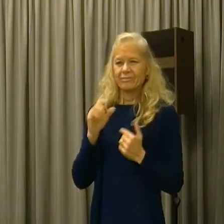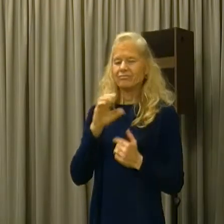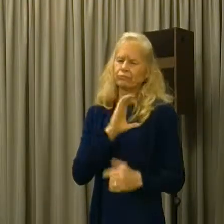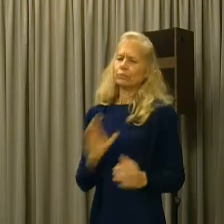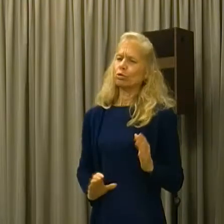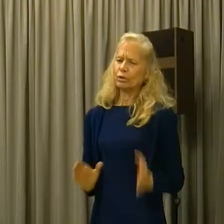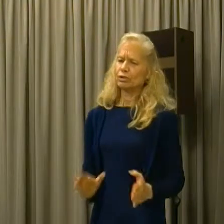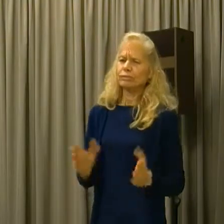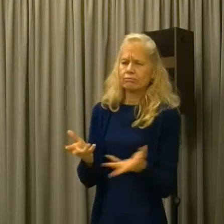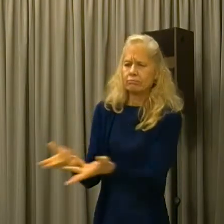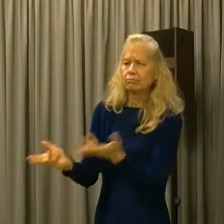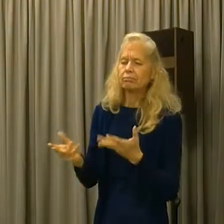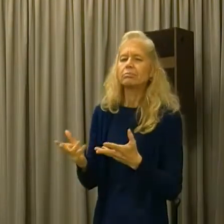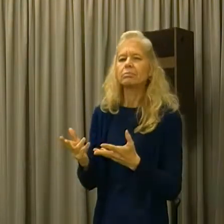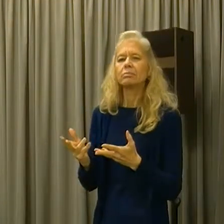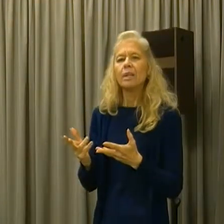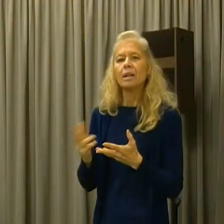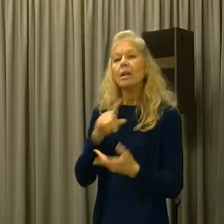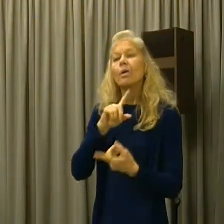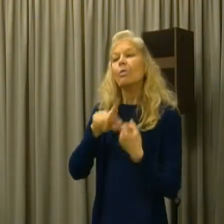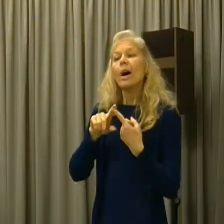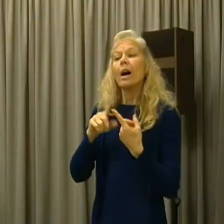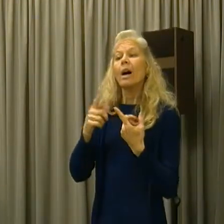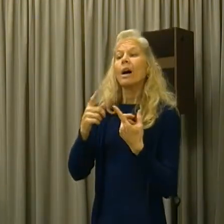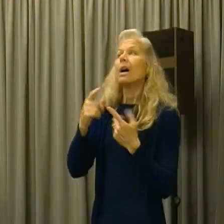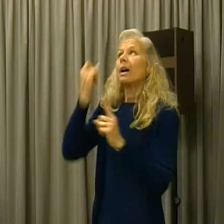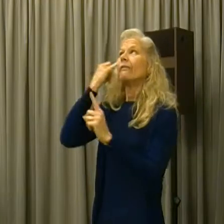comes from our thinking. It originates in our thinking.